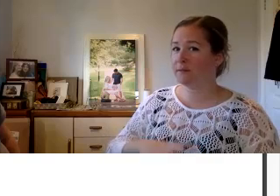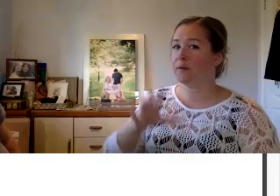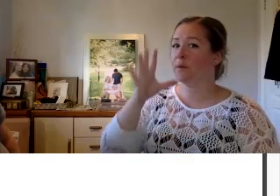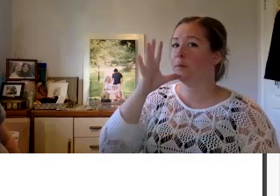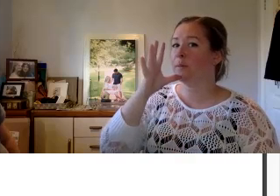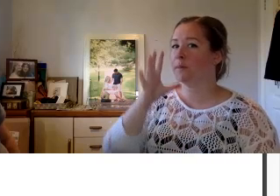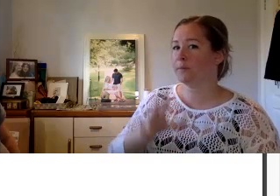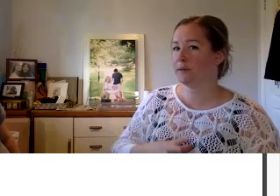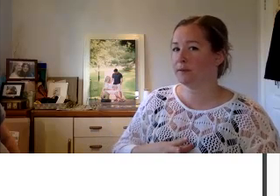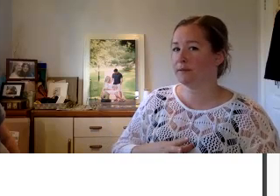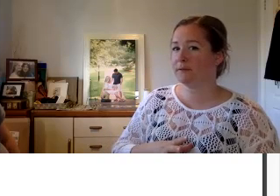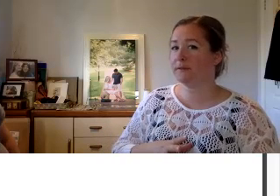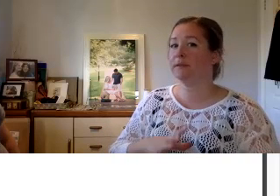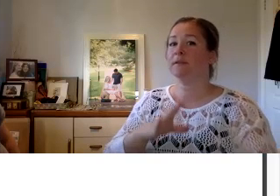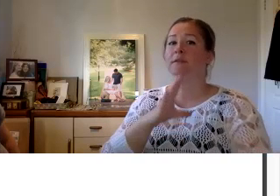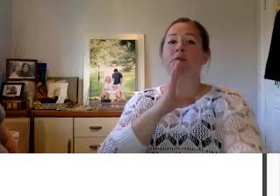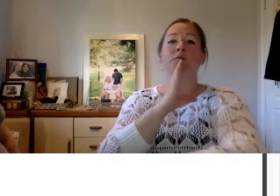man, woman,